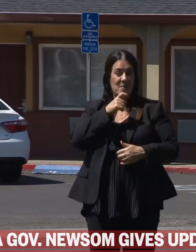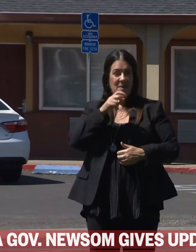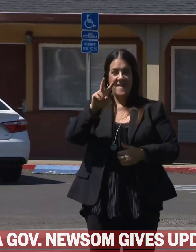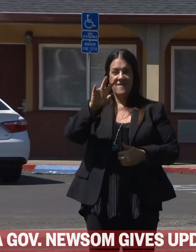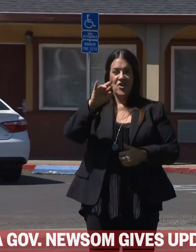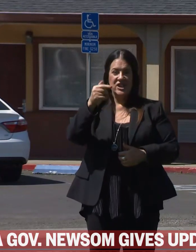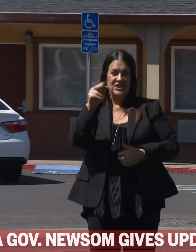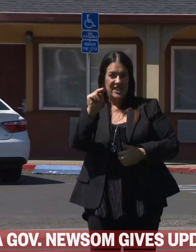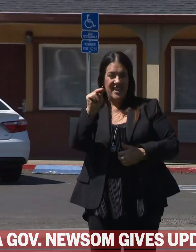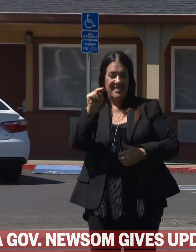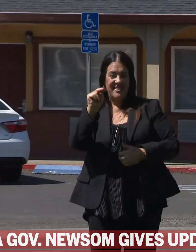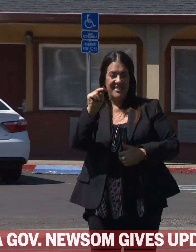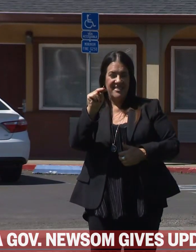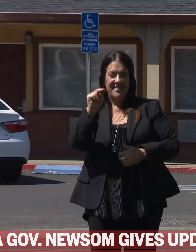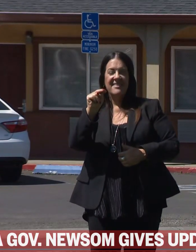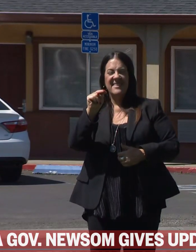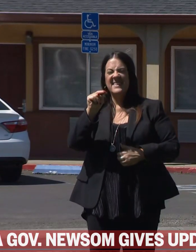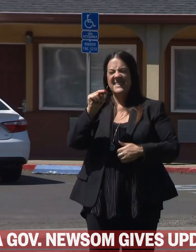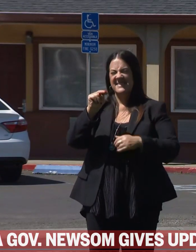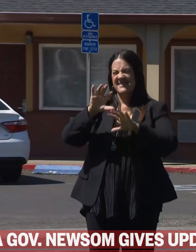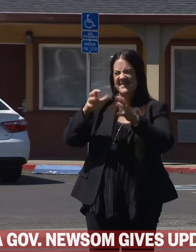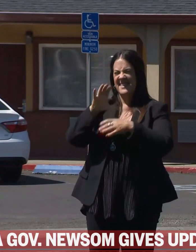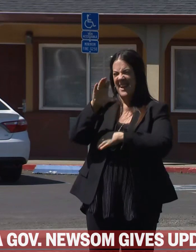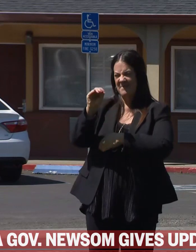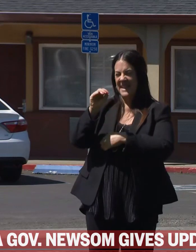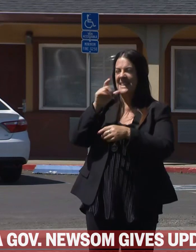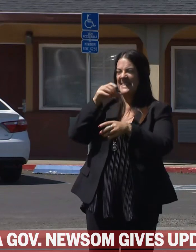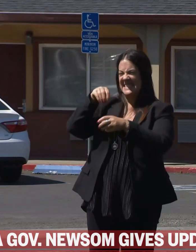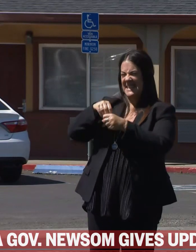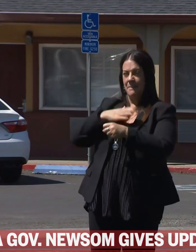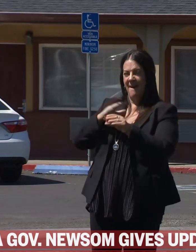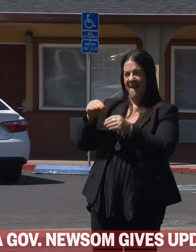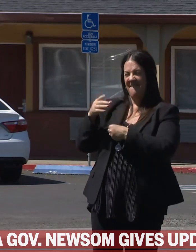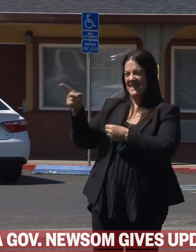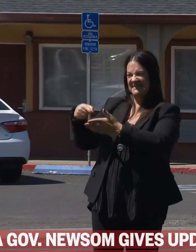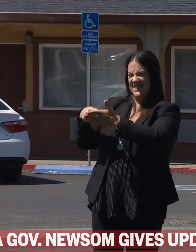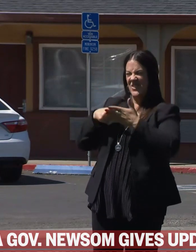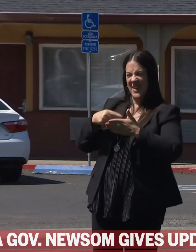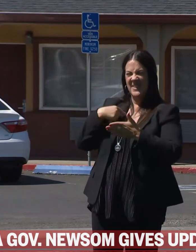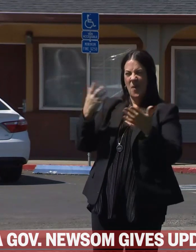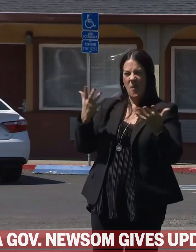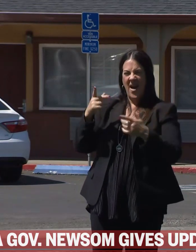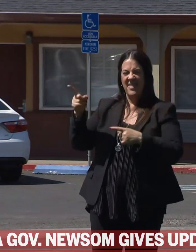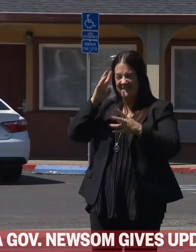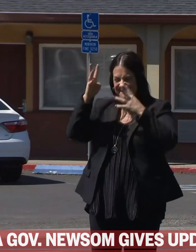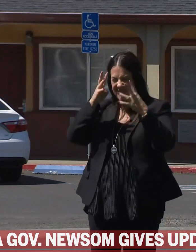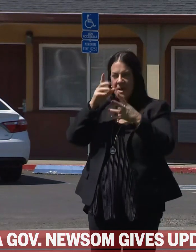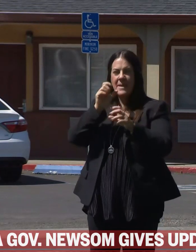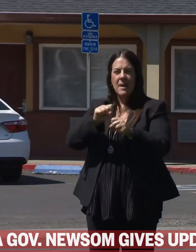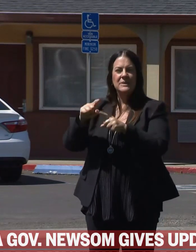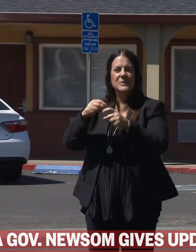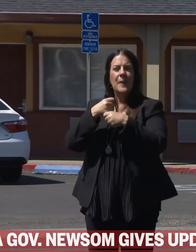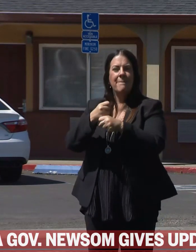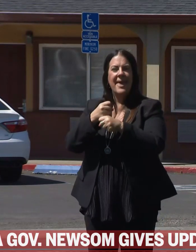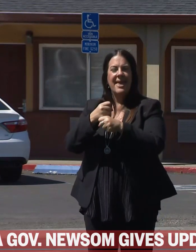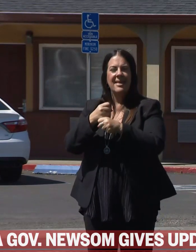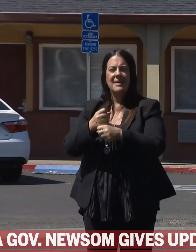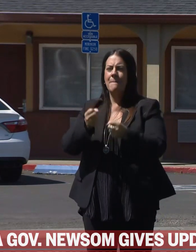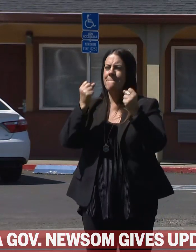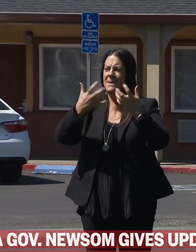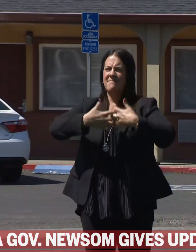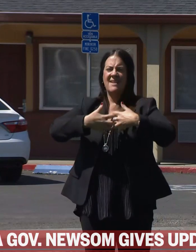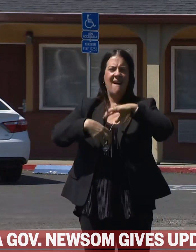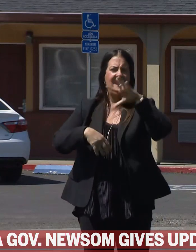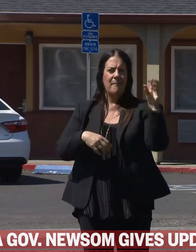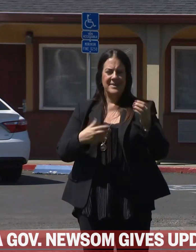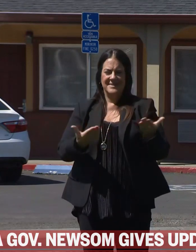their prototypes on these bridge ventilators. It's just another proof point of the kind of creativity that a lot of the manufacturers here in the state